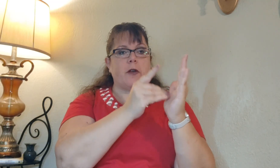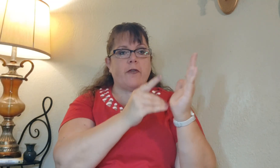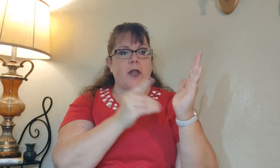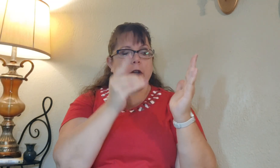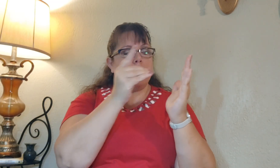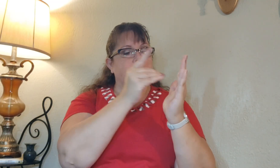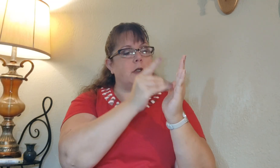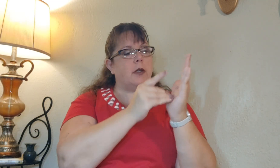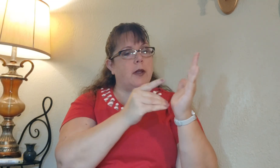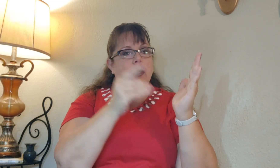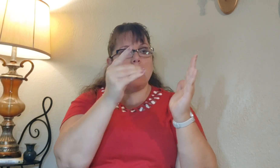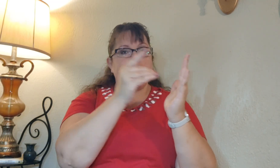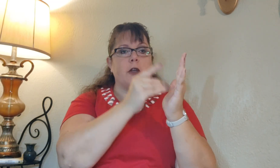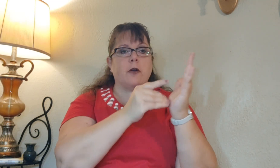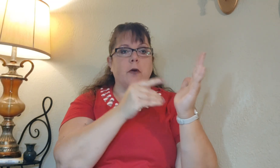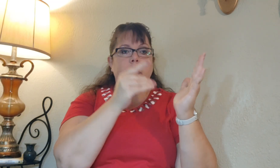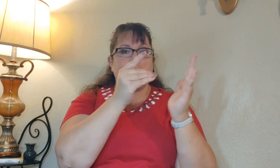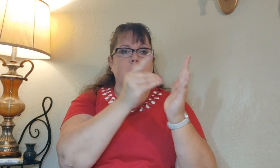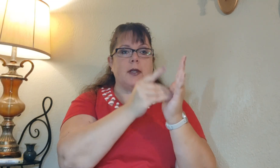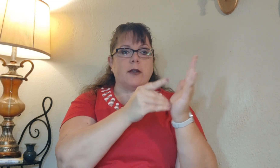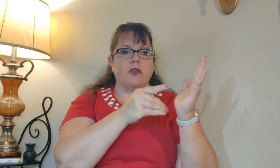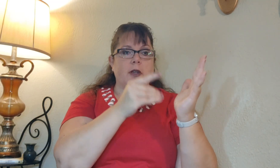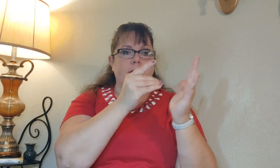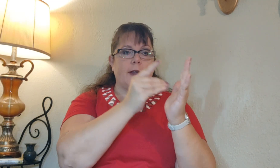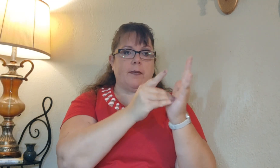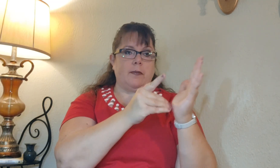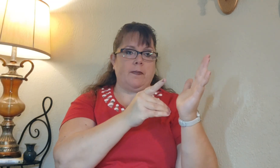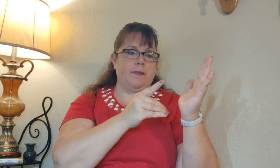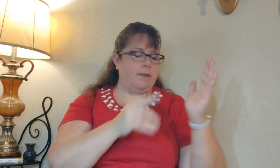your fingers, like you're going through the dictionary.